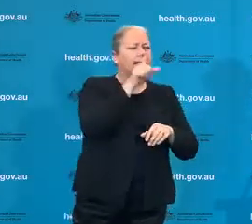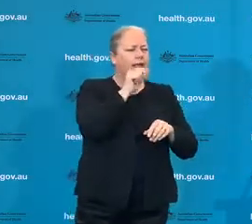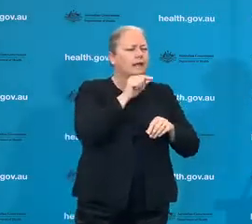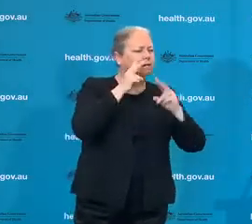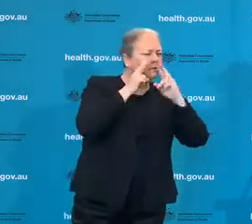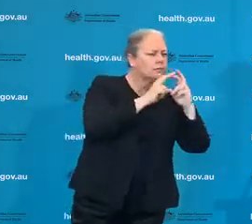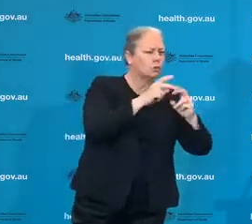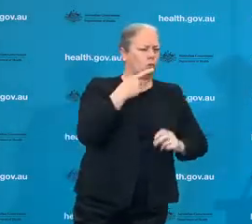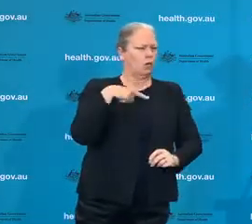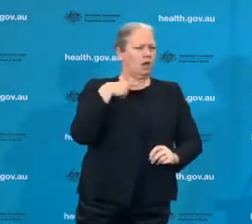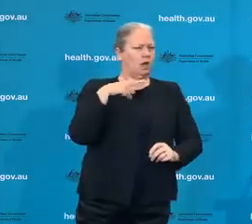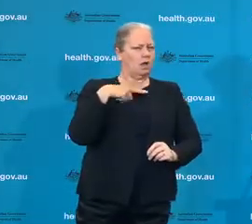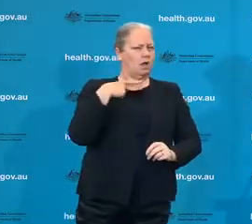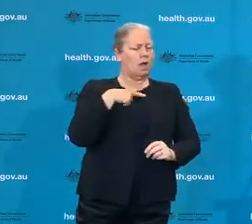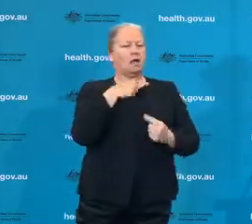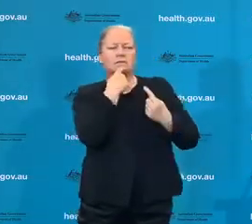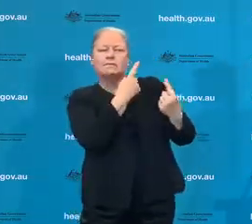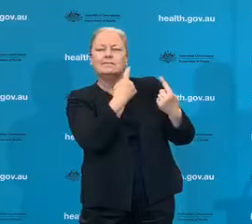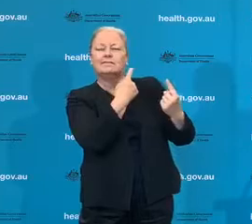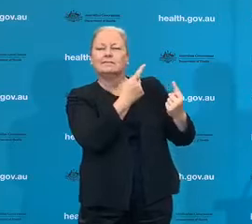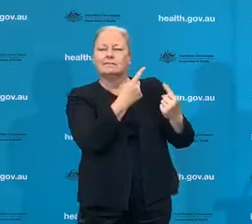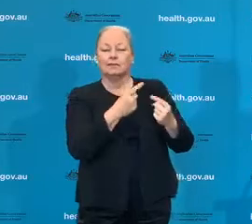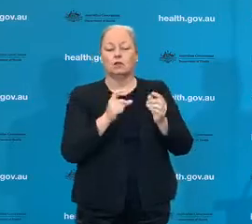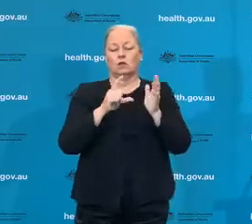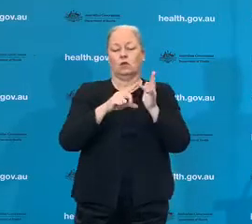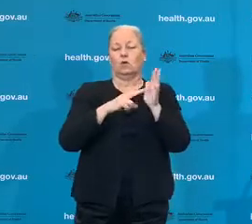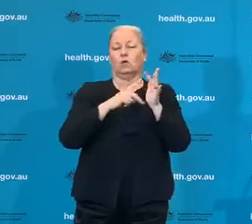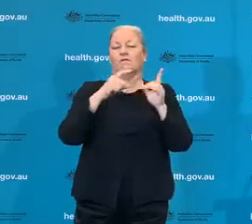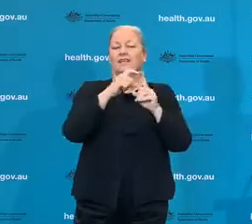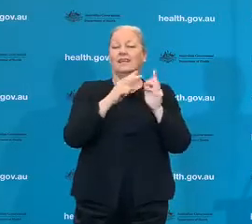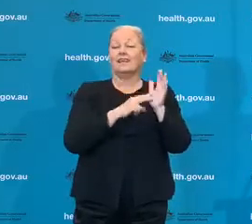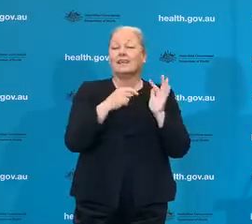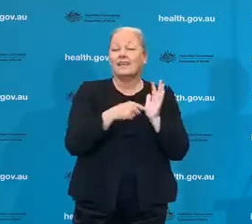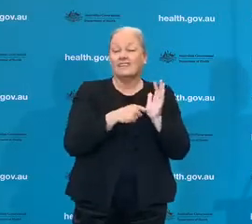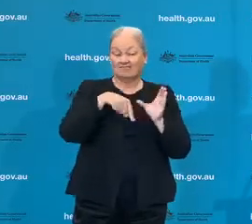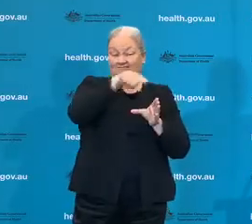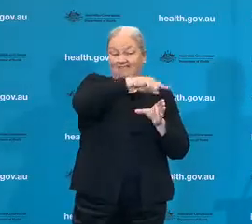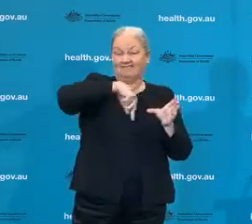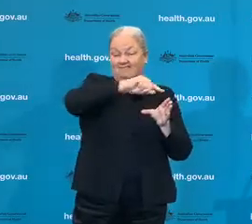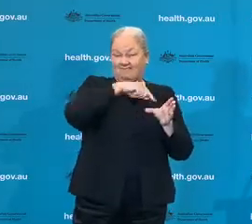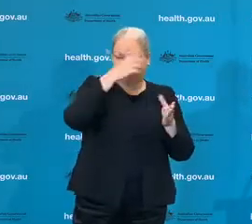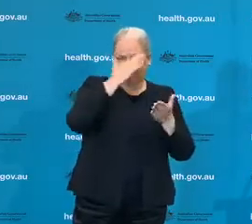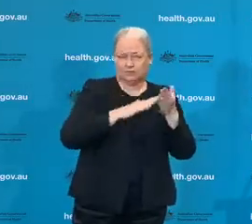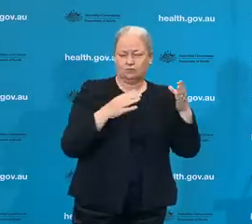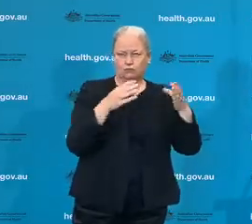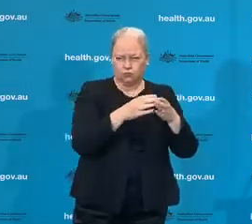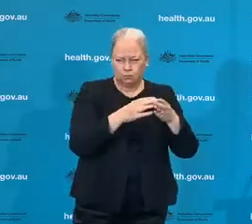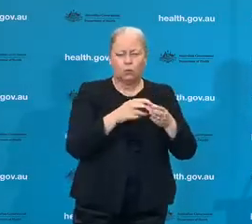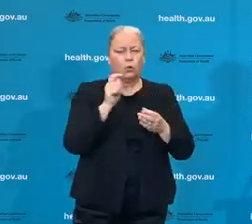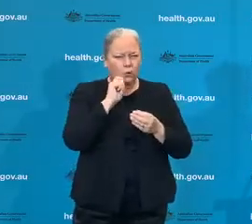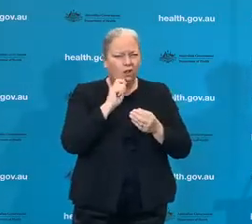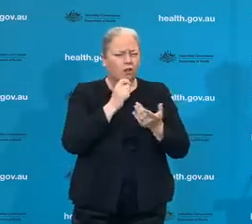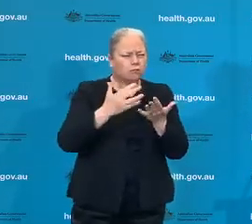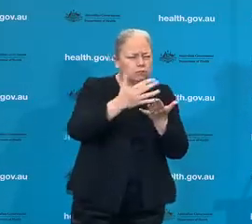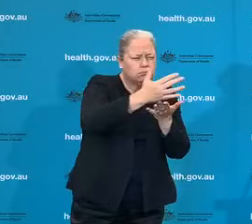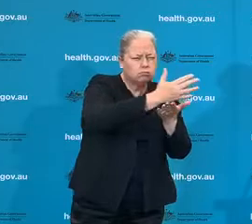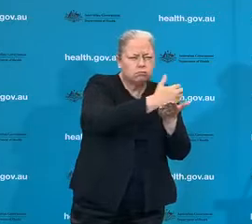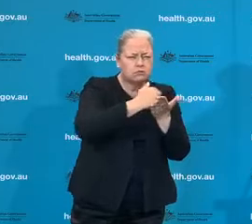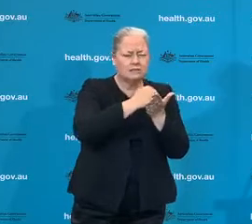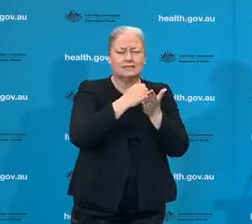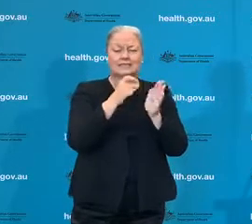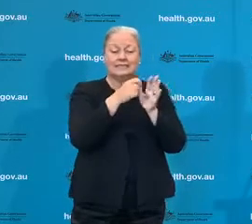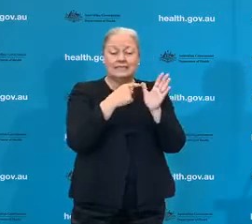involving healthcare workers. And COVID-Net will also gather and analyse the data that is collected under the expanded surveillance